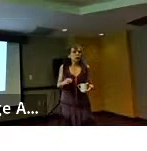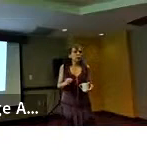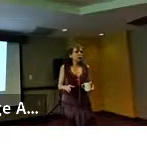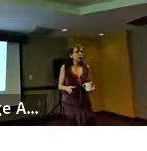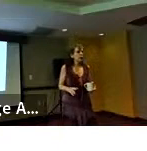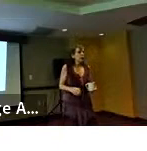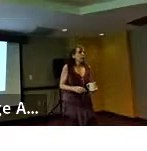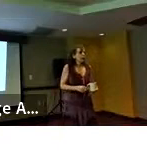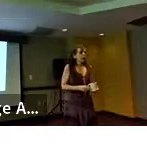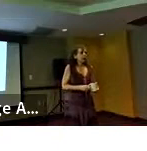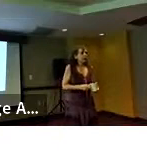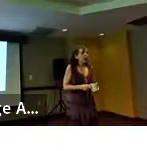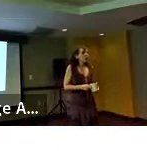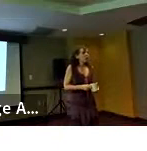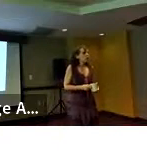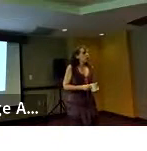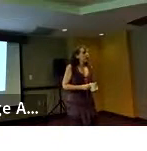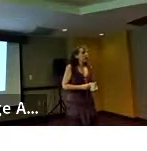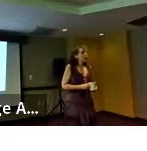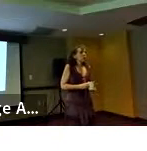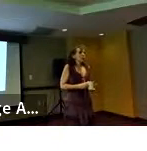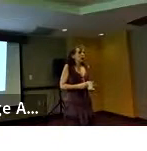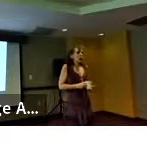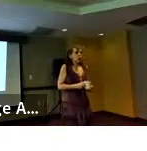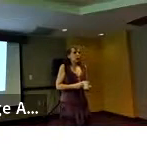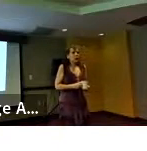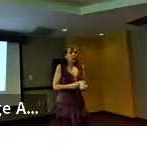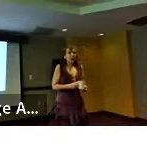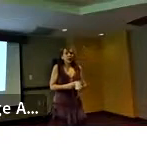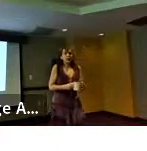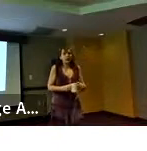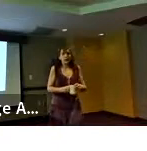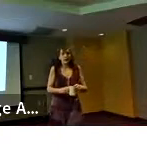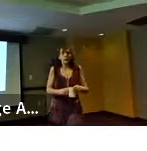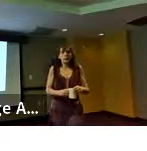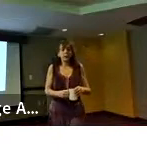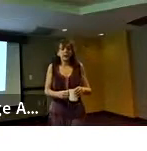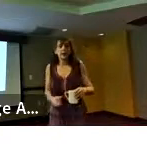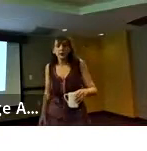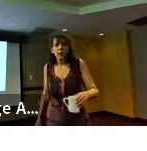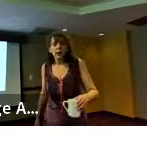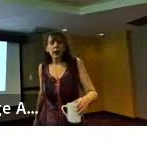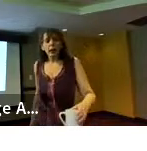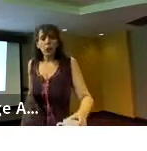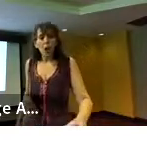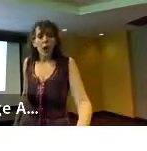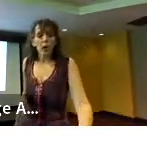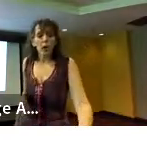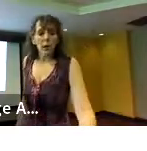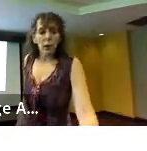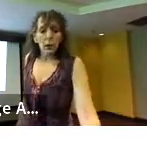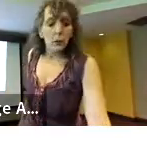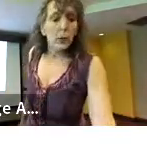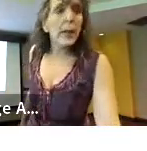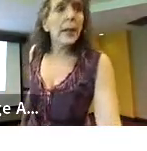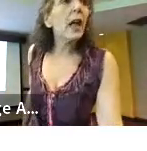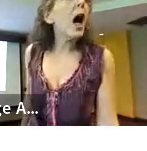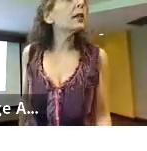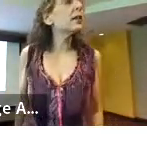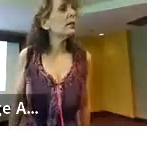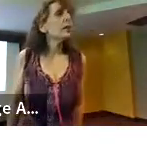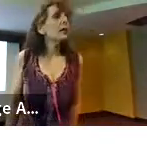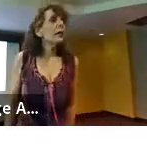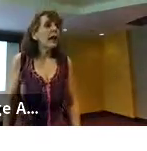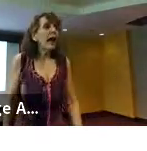that inclusion is not the way we as human beings work.